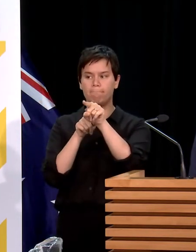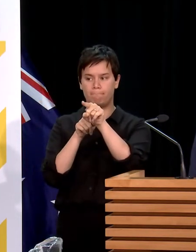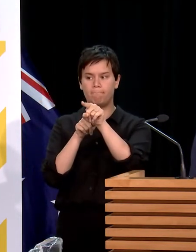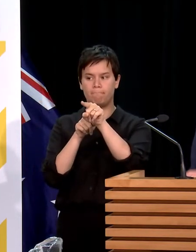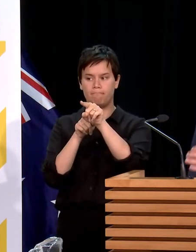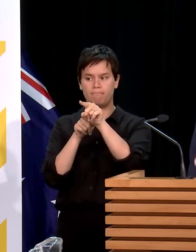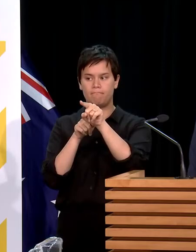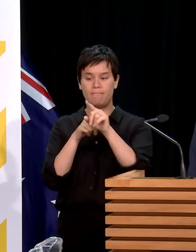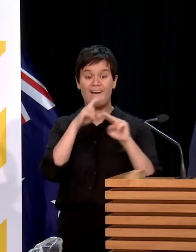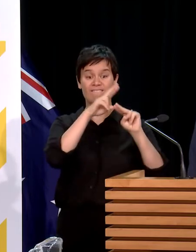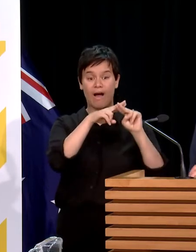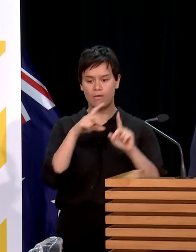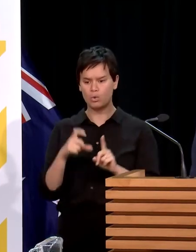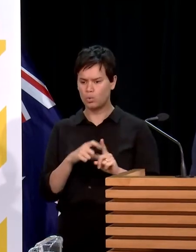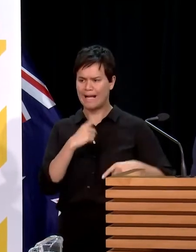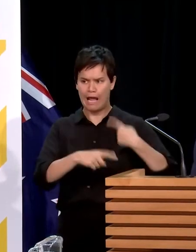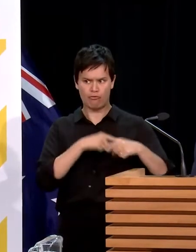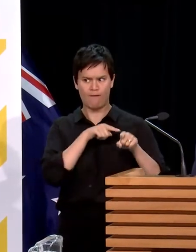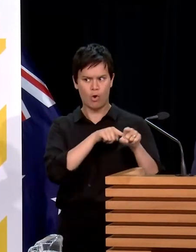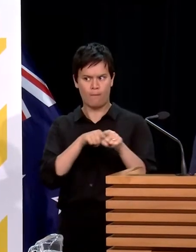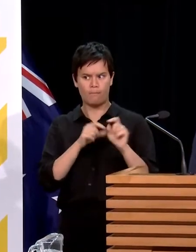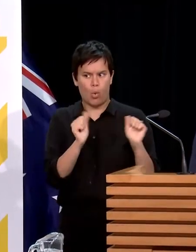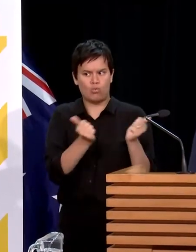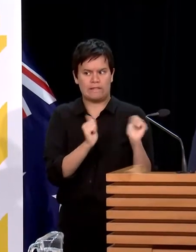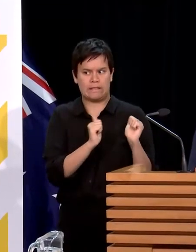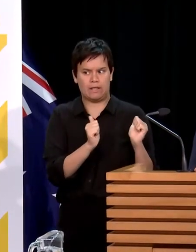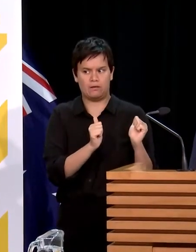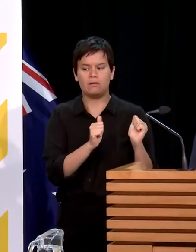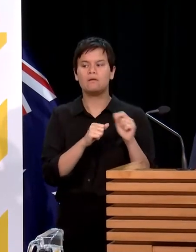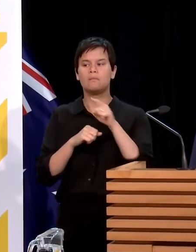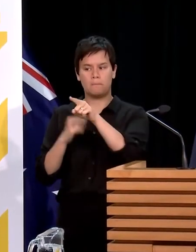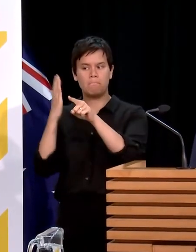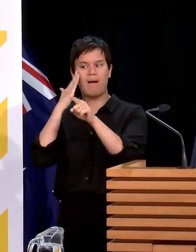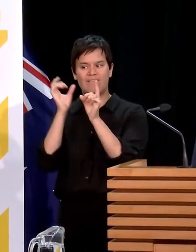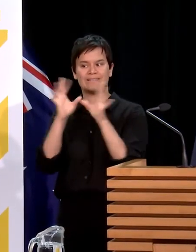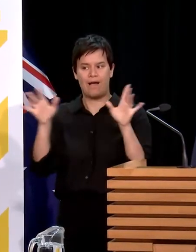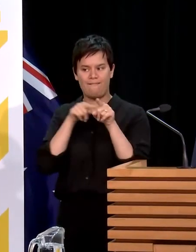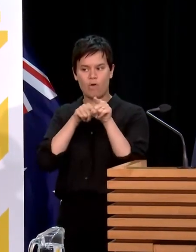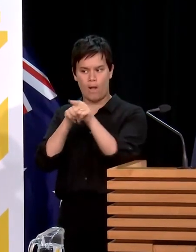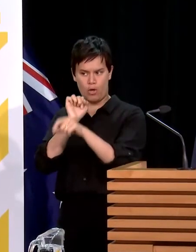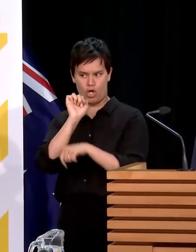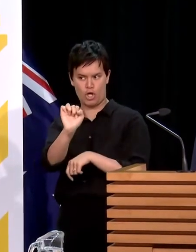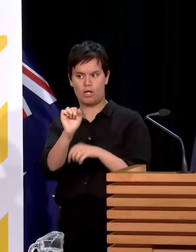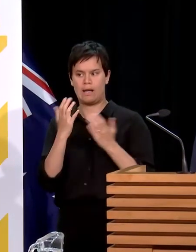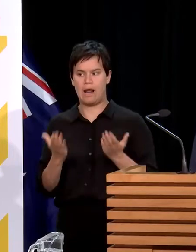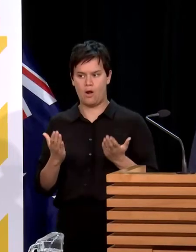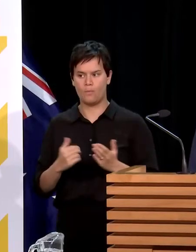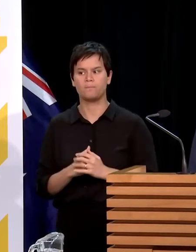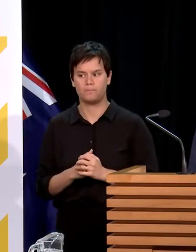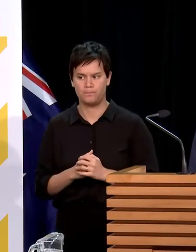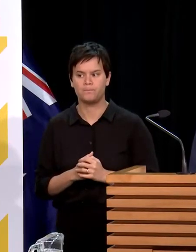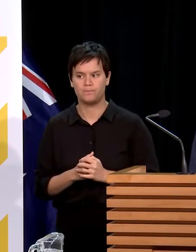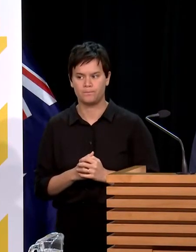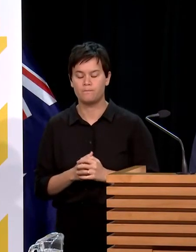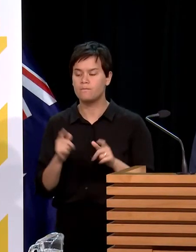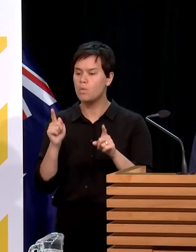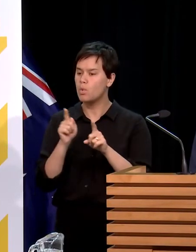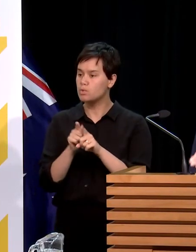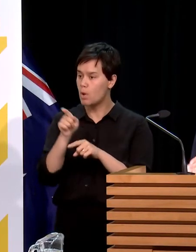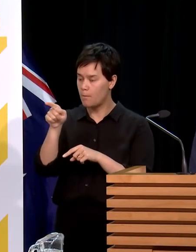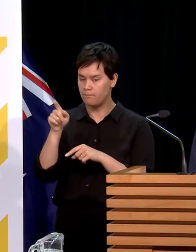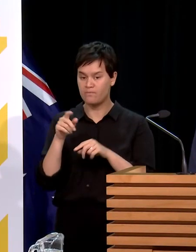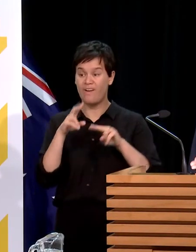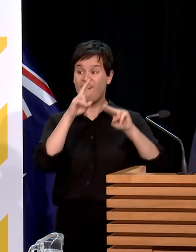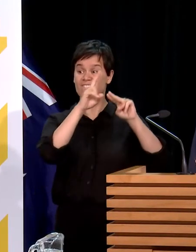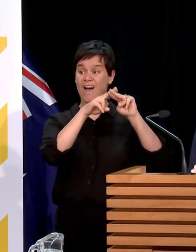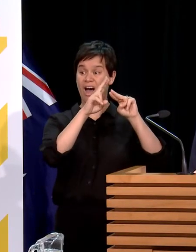they will continue their isolation period and be tested. And yes, just to go back to the earlier question, it's not clear whether case B or